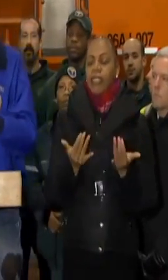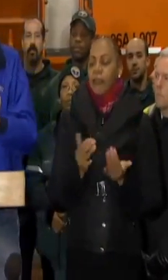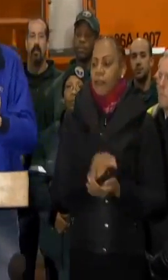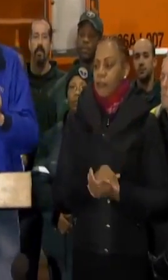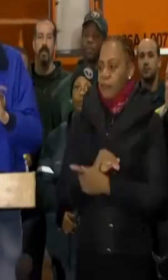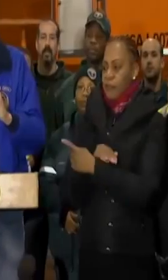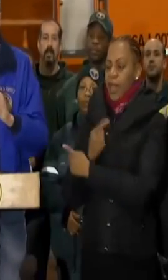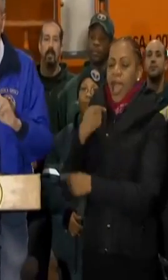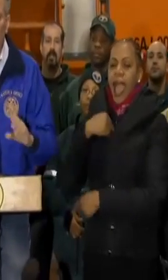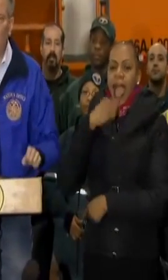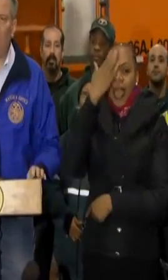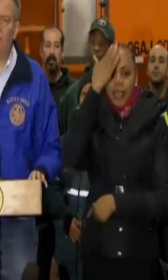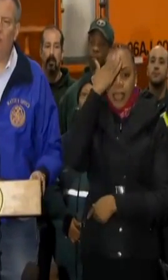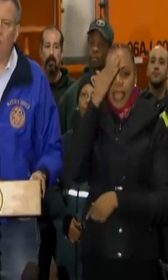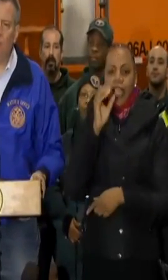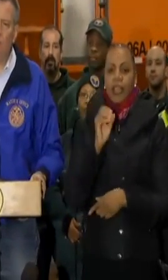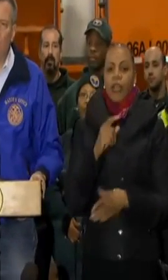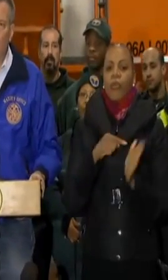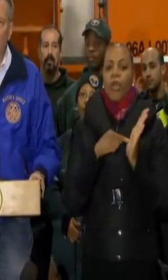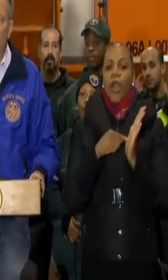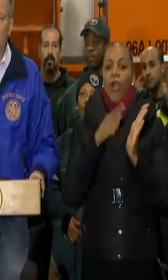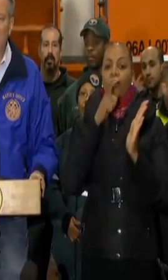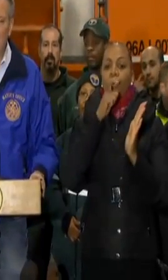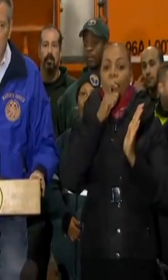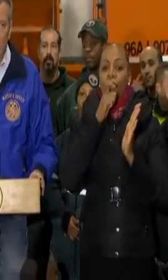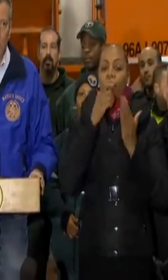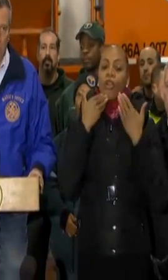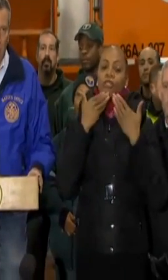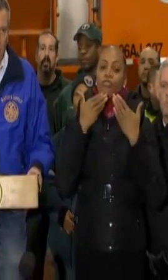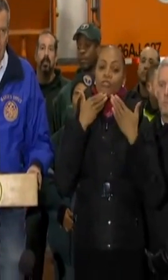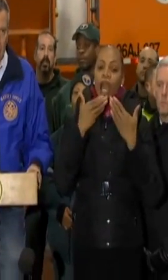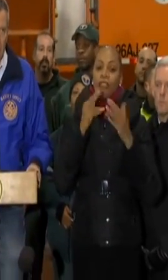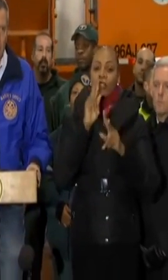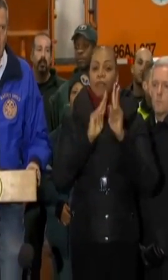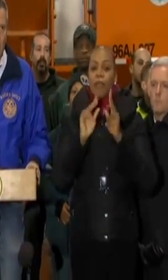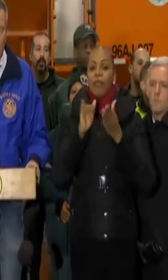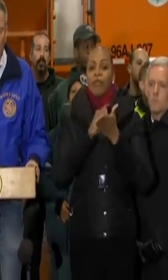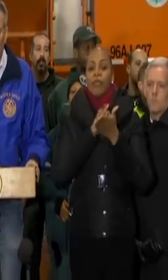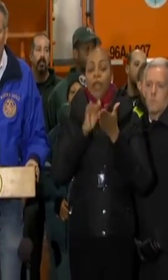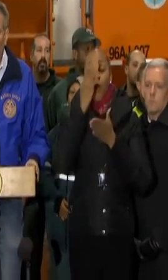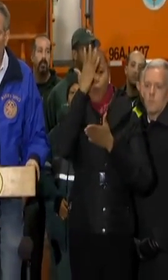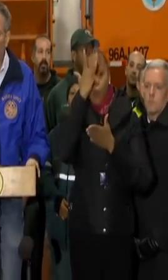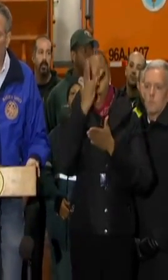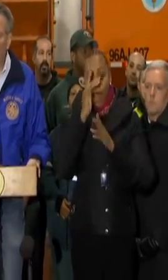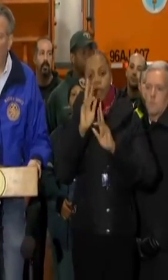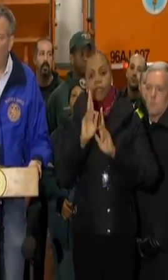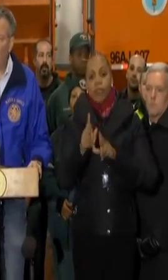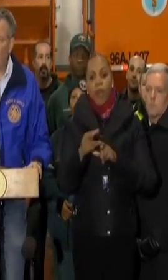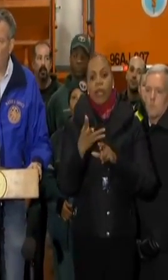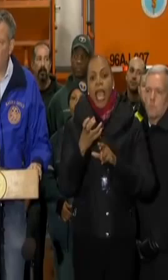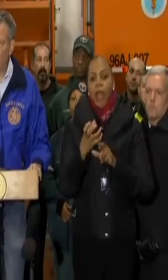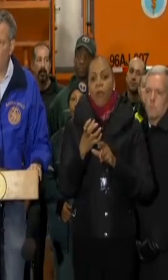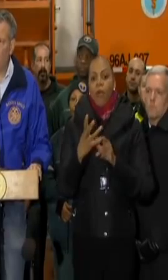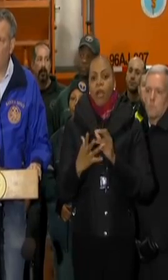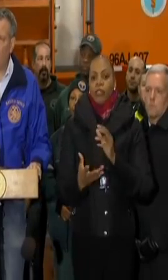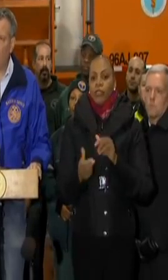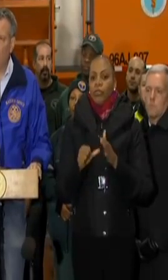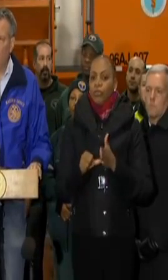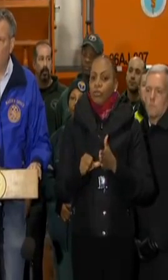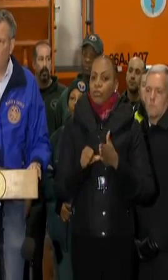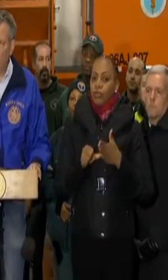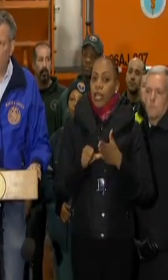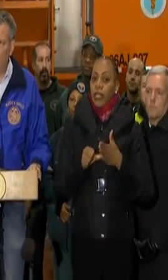I think we do owe a debt of gratitude to the people of New York City, because they did respond last night, and I want to amplify the commissioner's